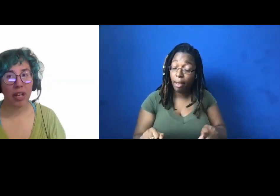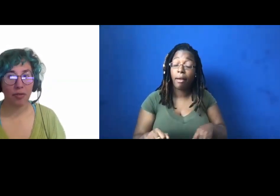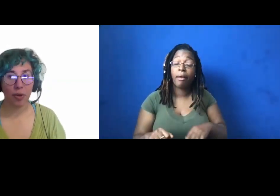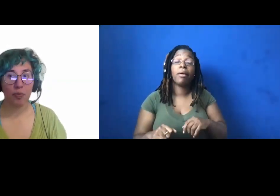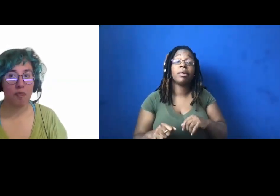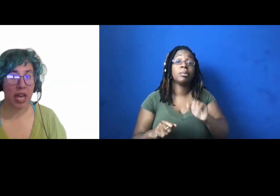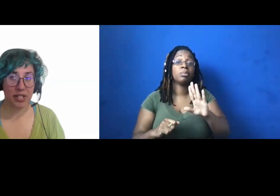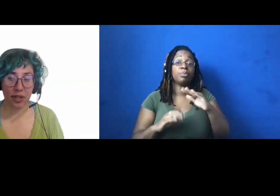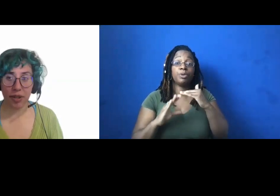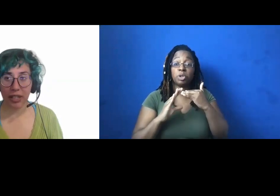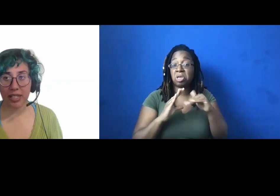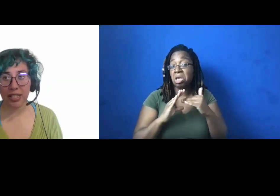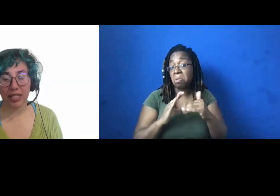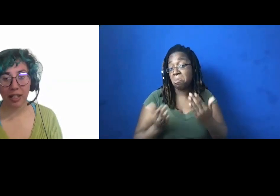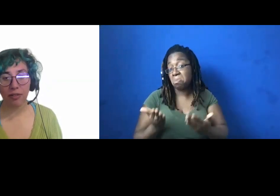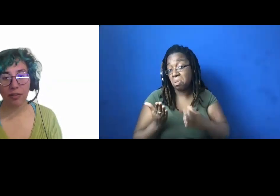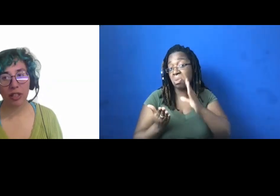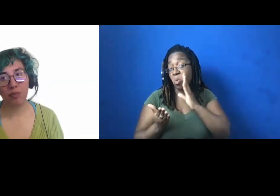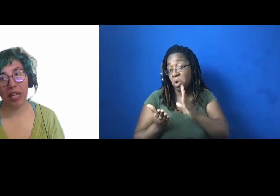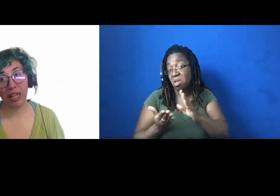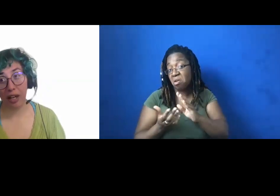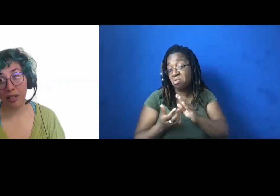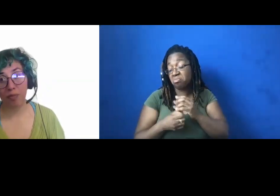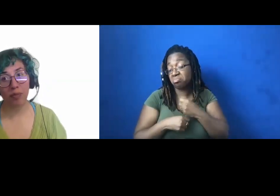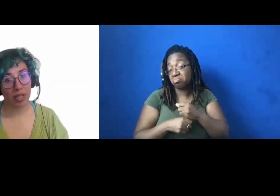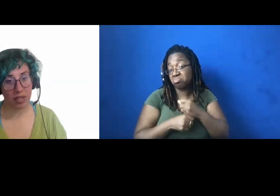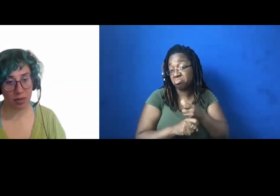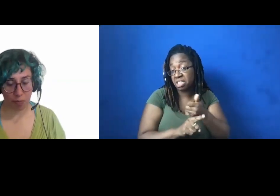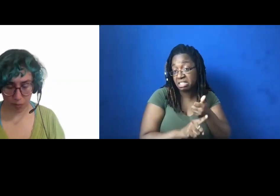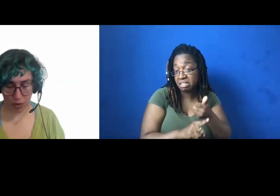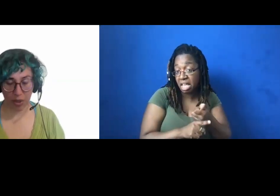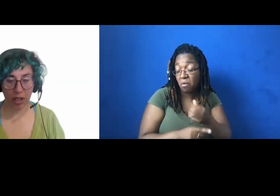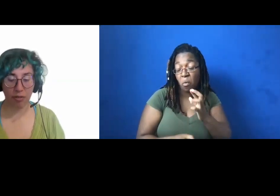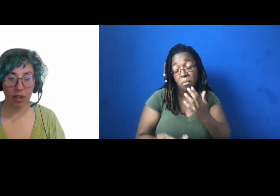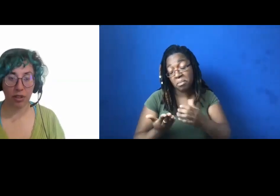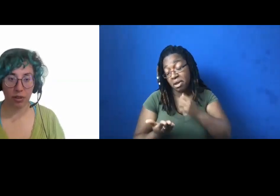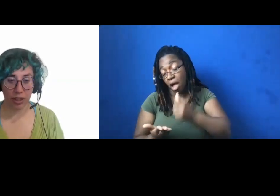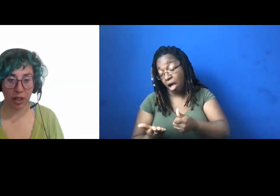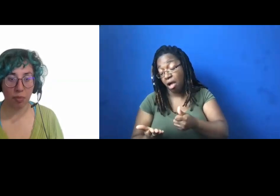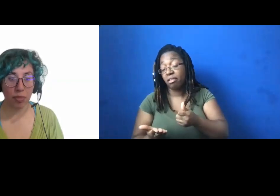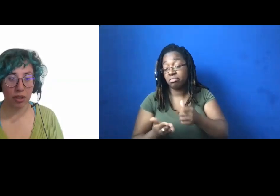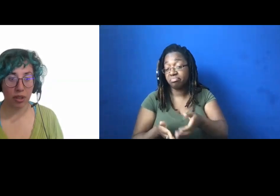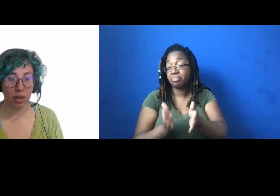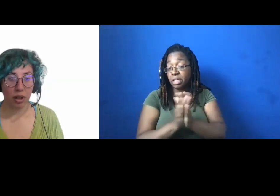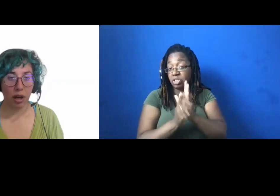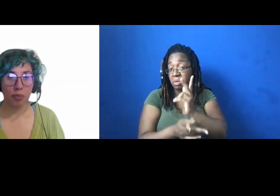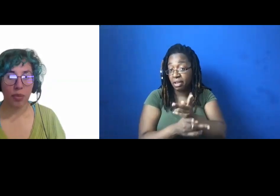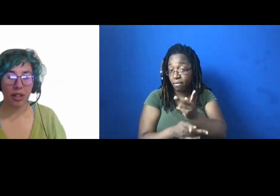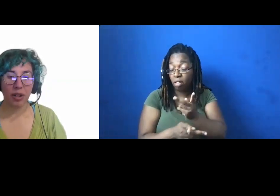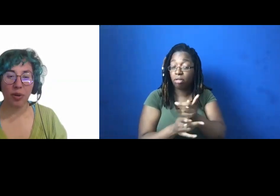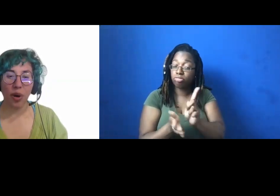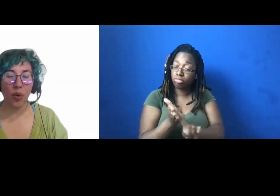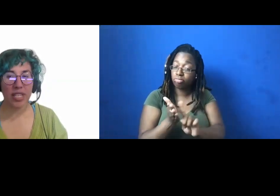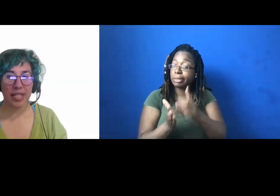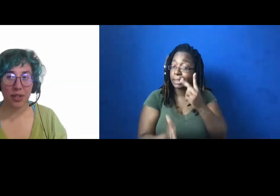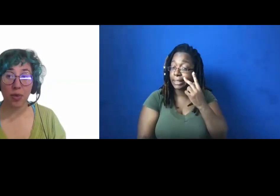email platform may generate this itself. It may not. Please do be careful and look it up. But